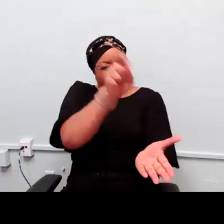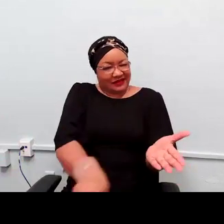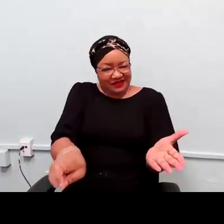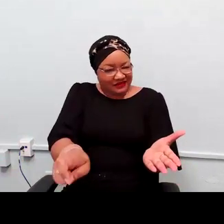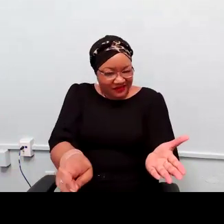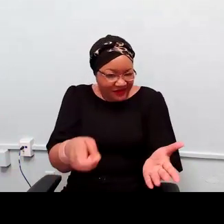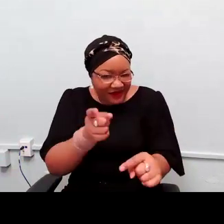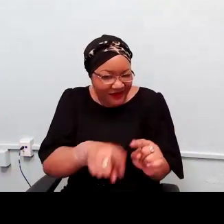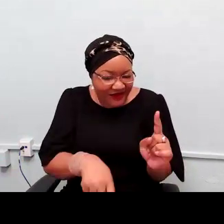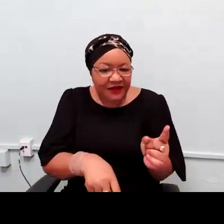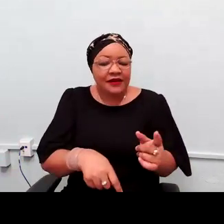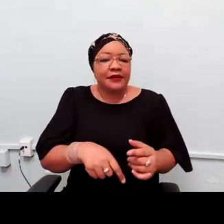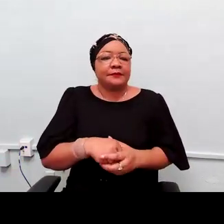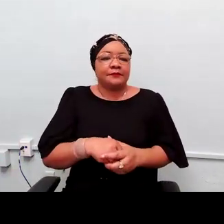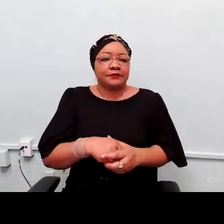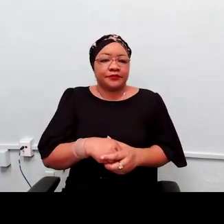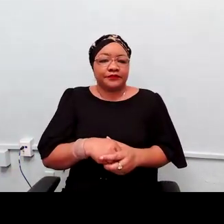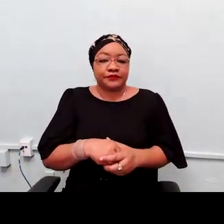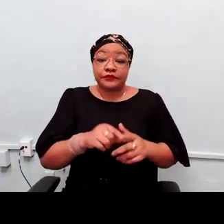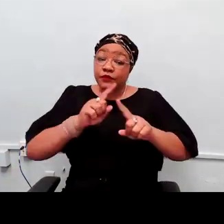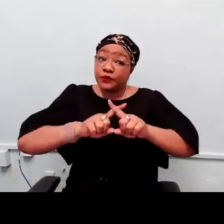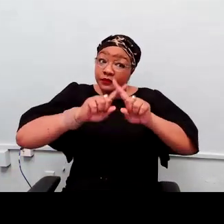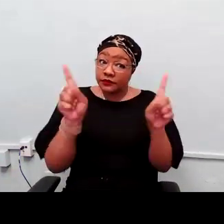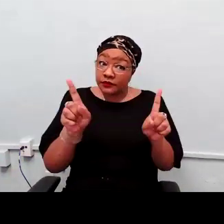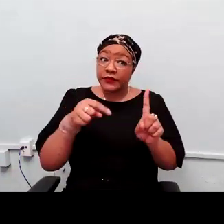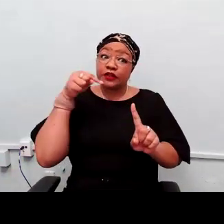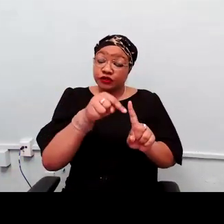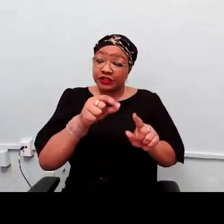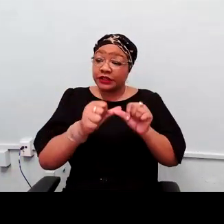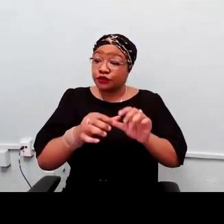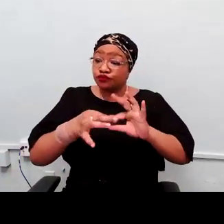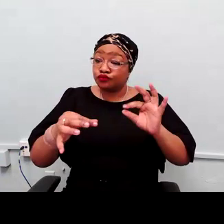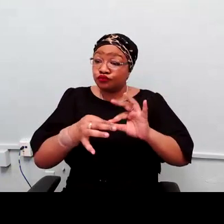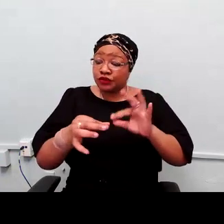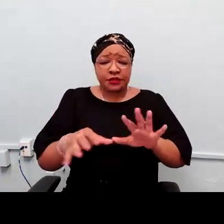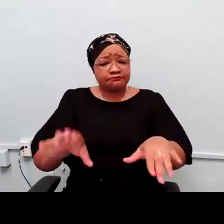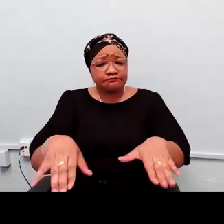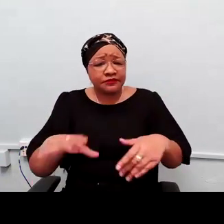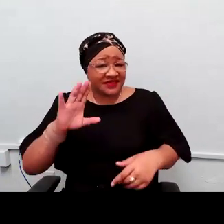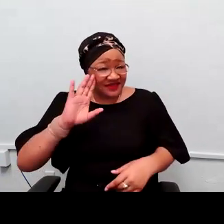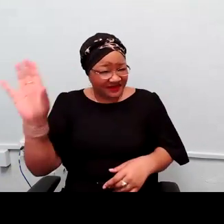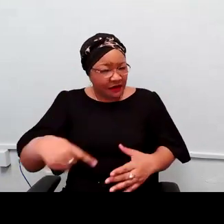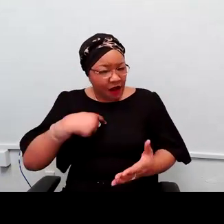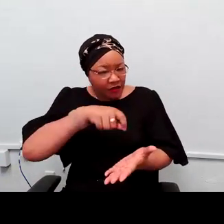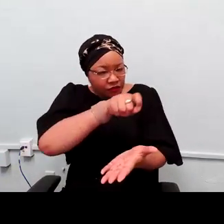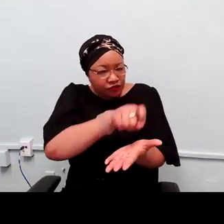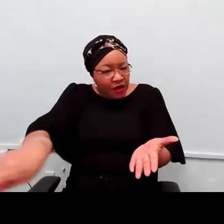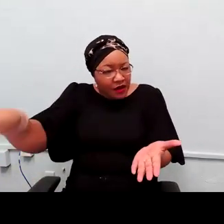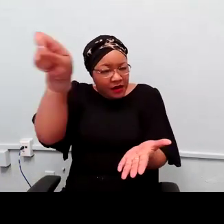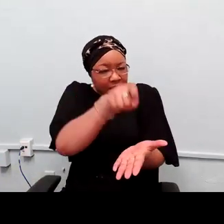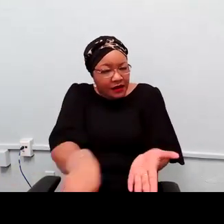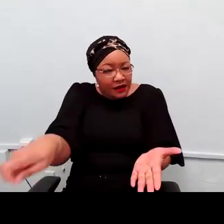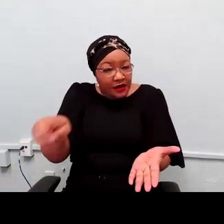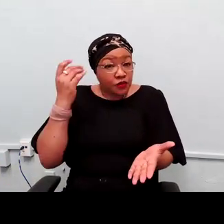heat. But then she goes on to say, I write to record what others